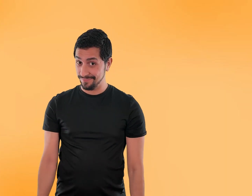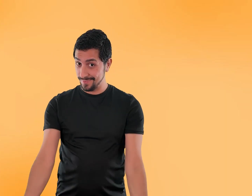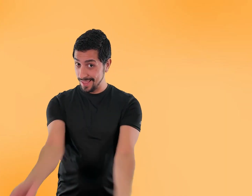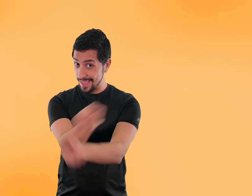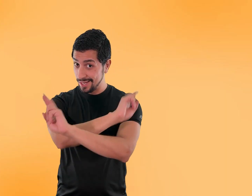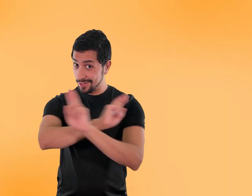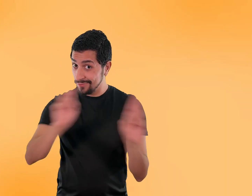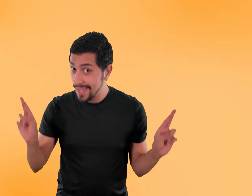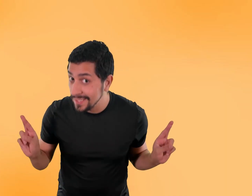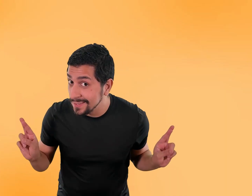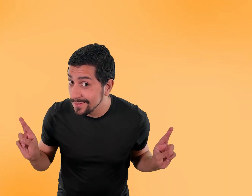Ready?